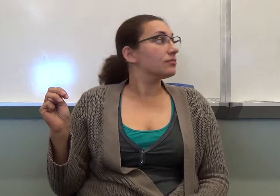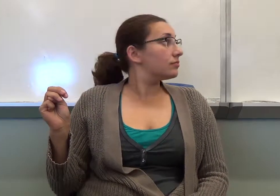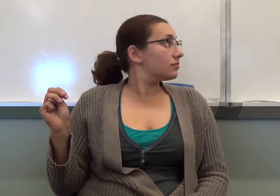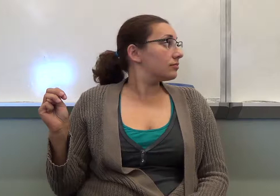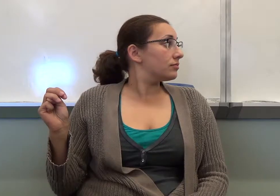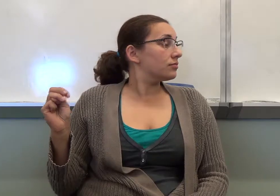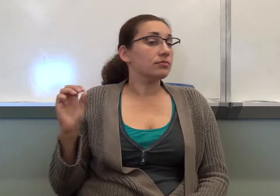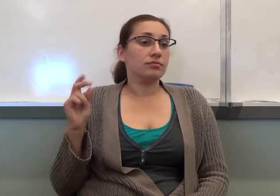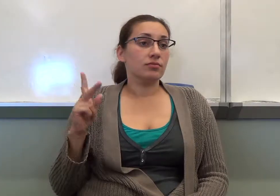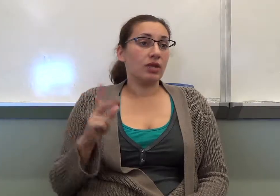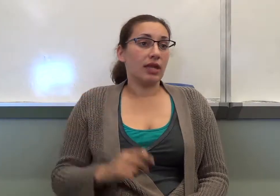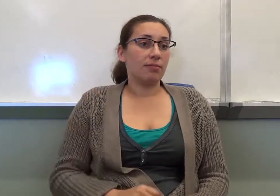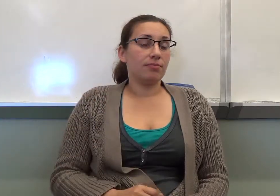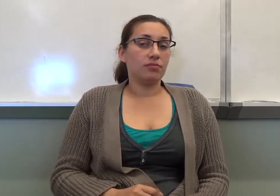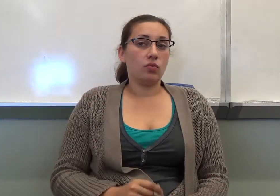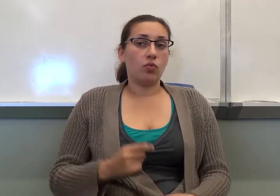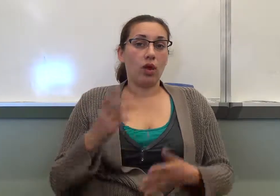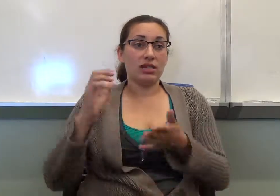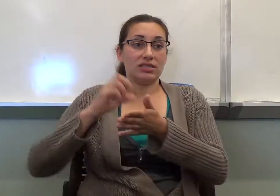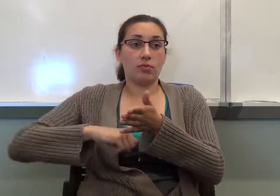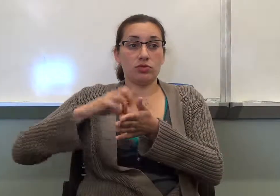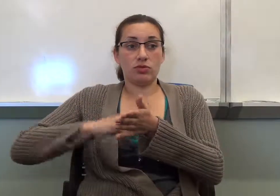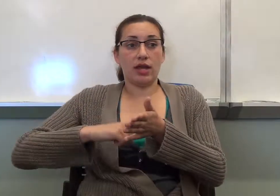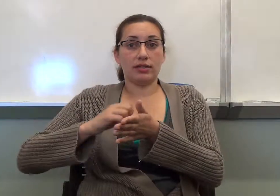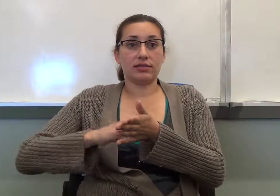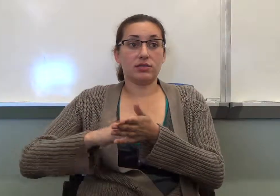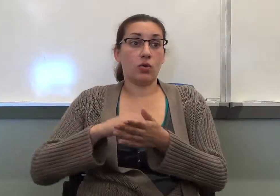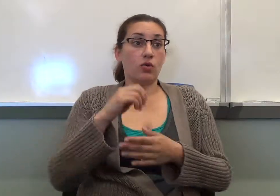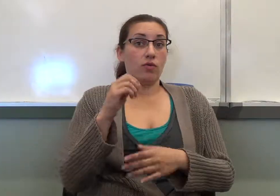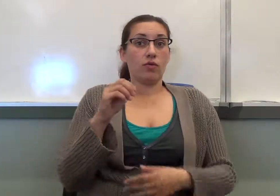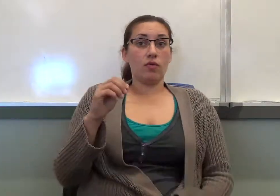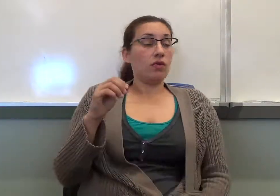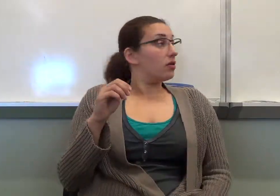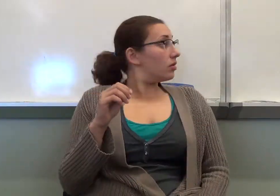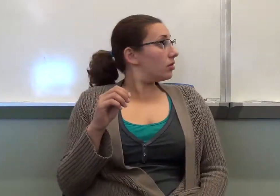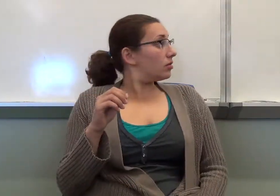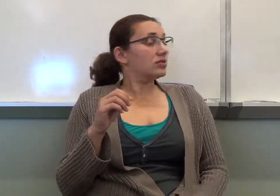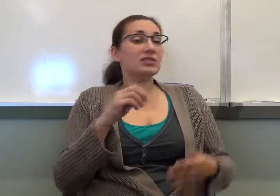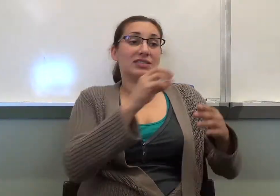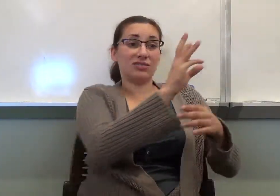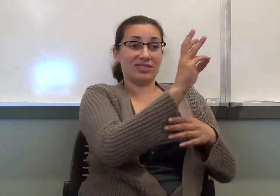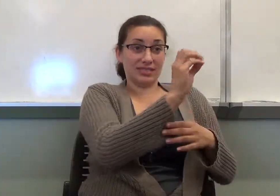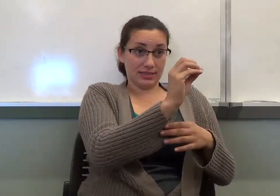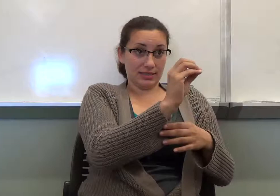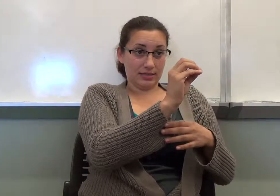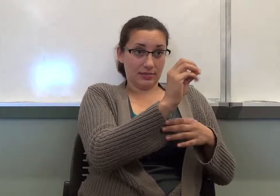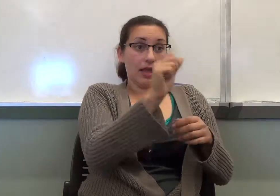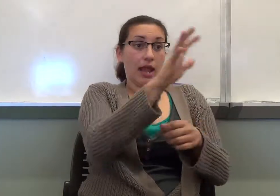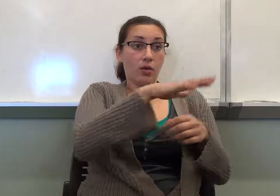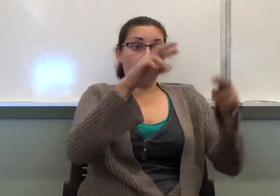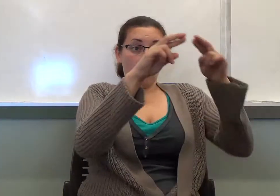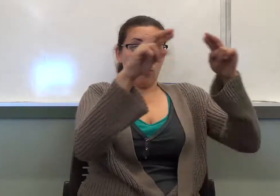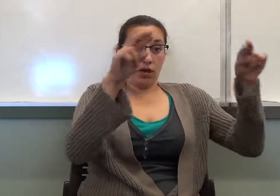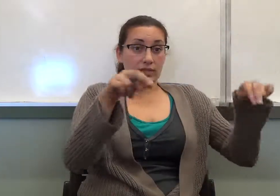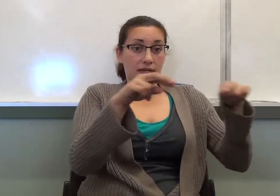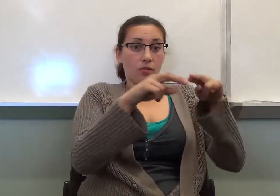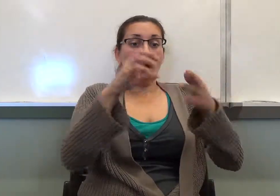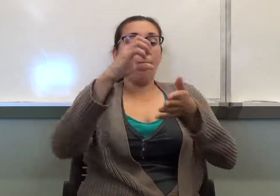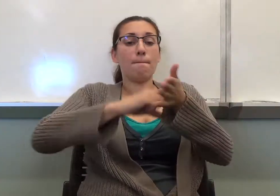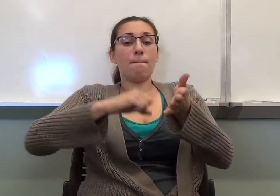Okay, now we want to subtract that from the 60 up there. The area of the rectangle minus the area of, well,